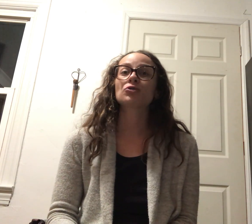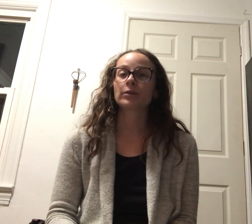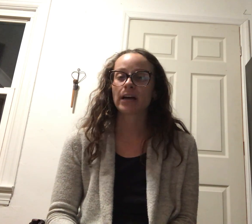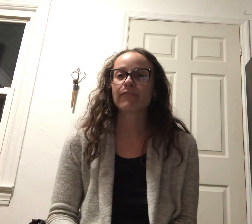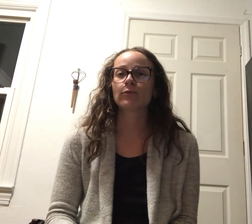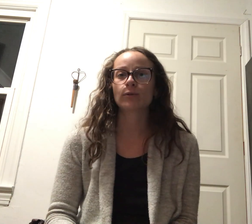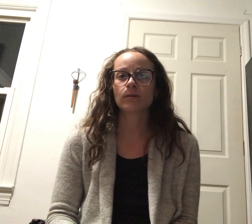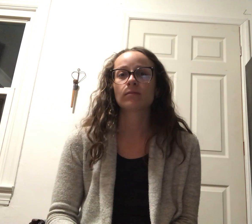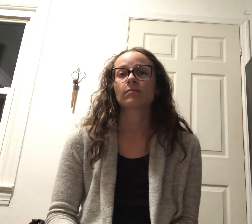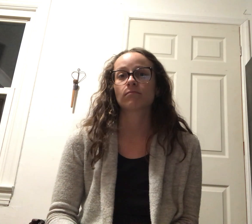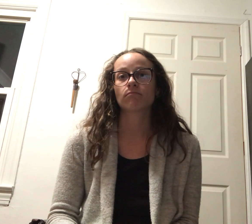Thai food.